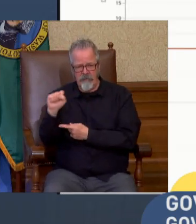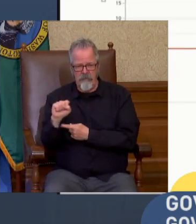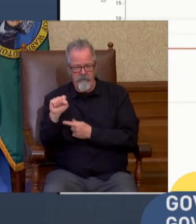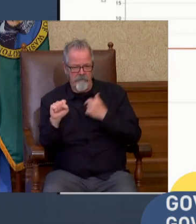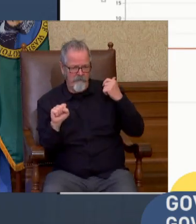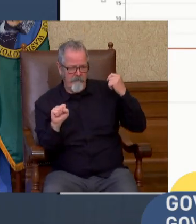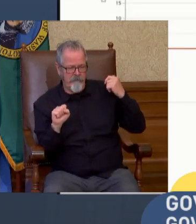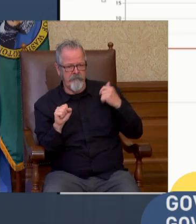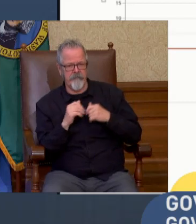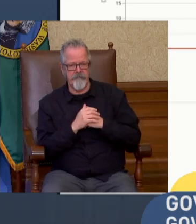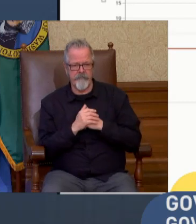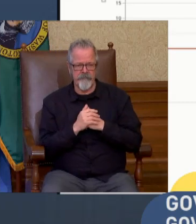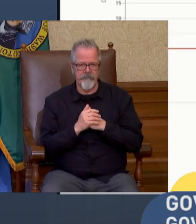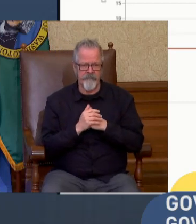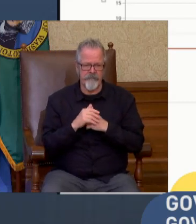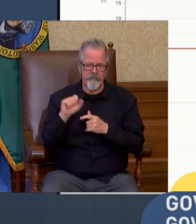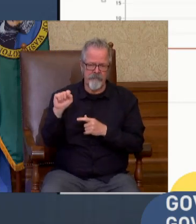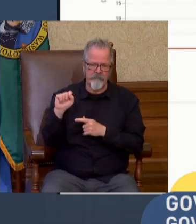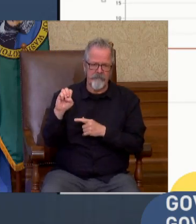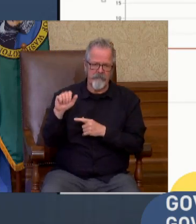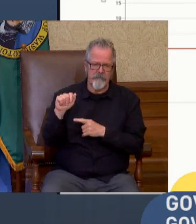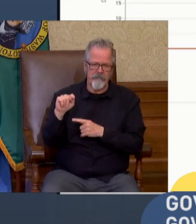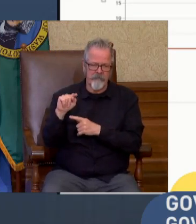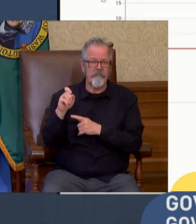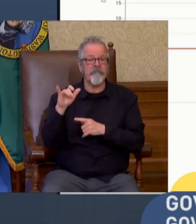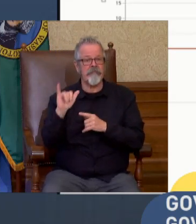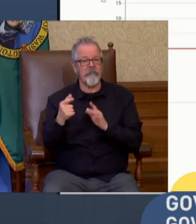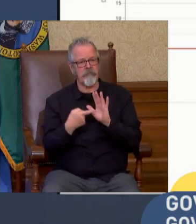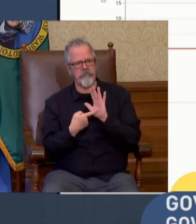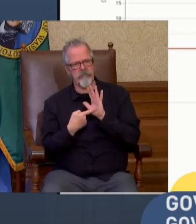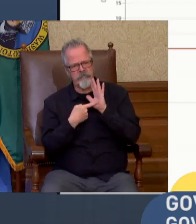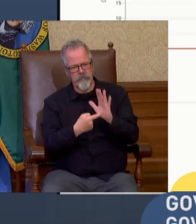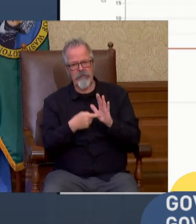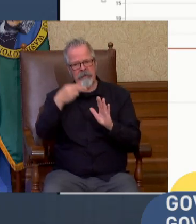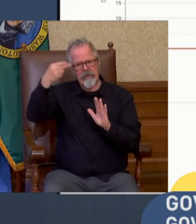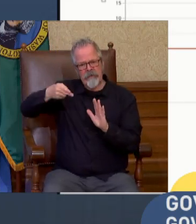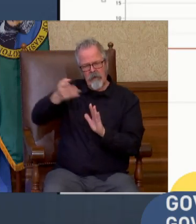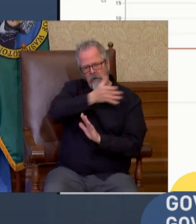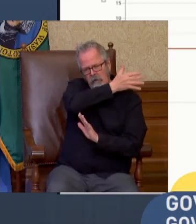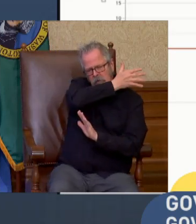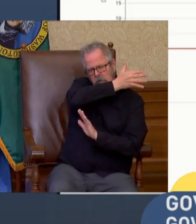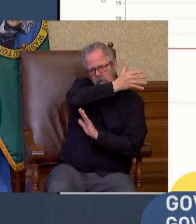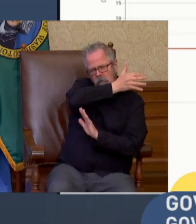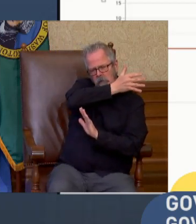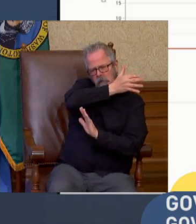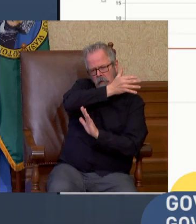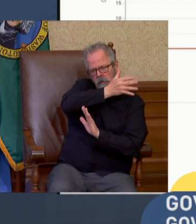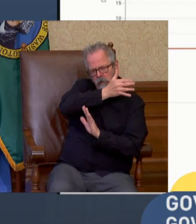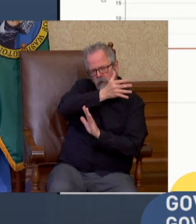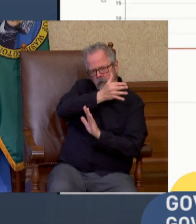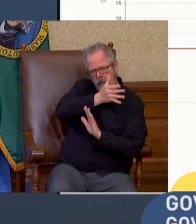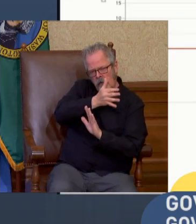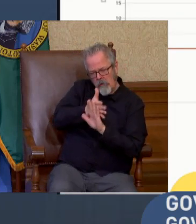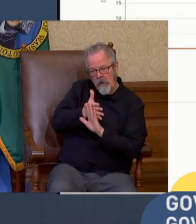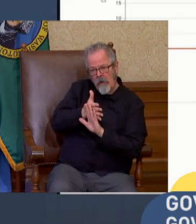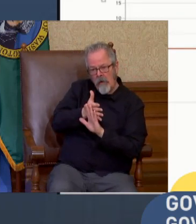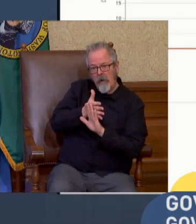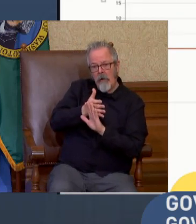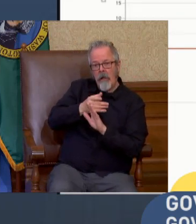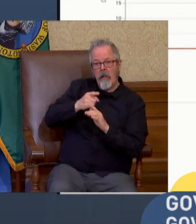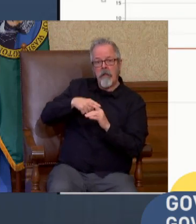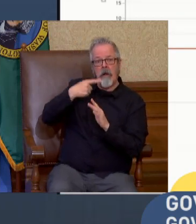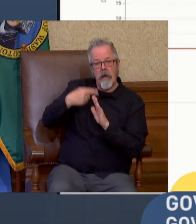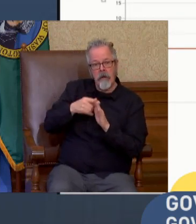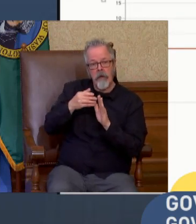events and then predicts some things happening in the future. The red line, the solid red line, shows the